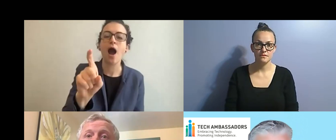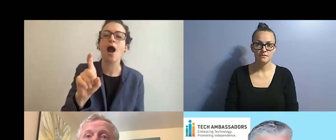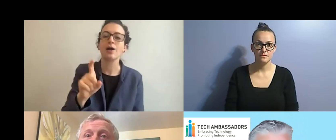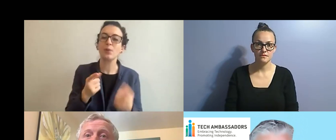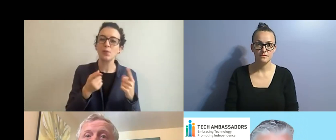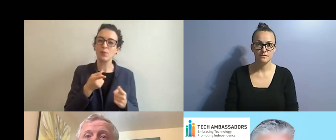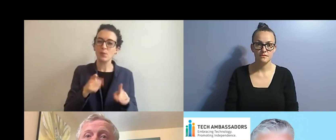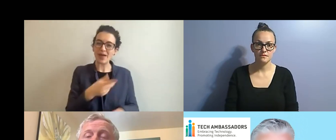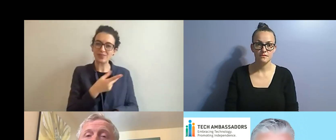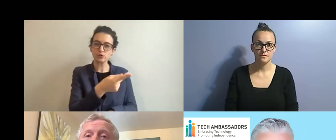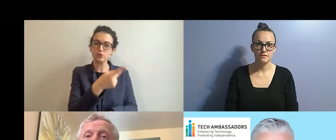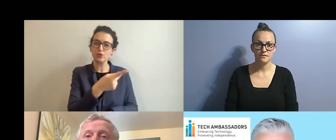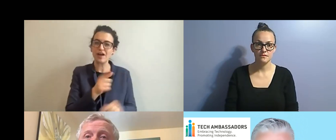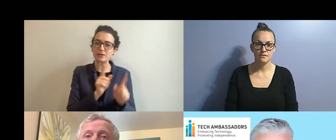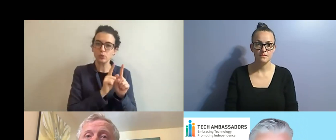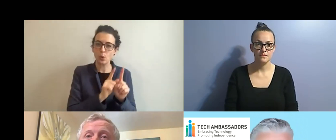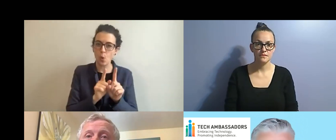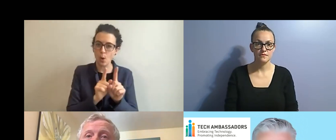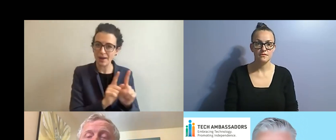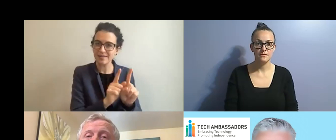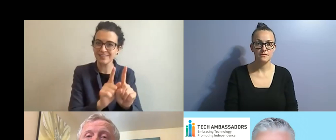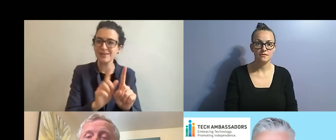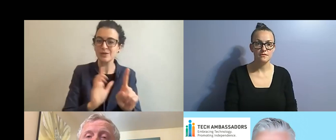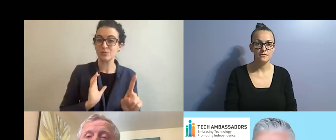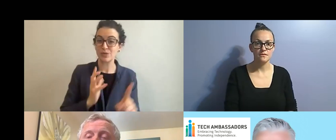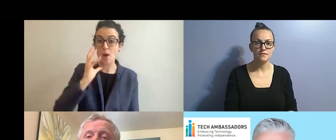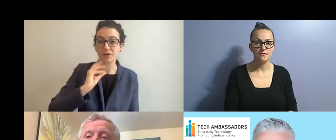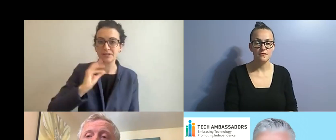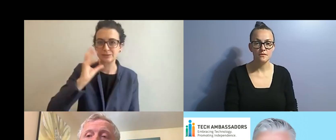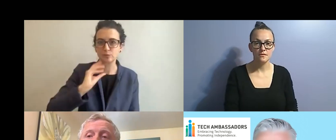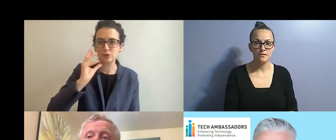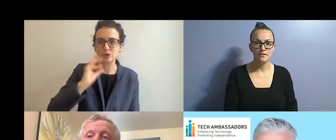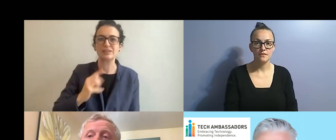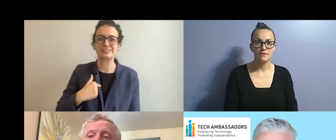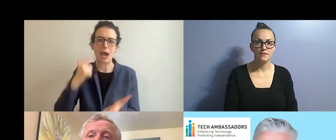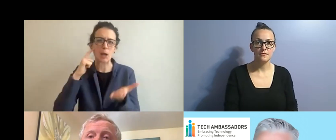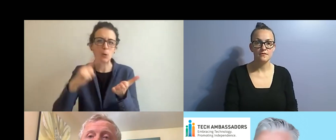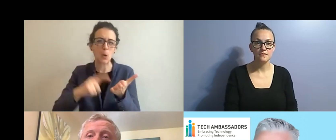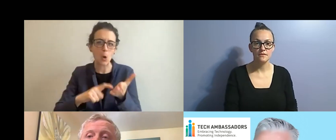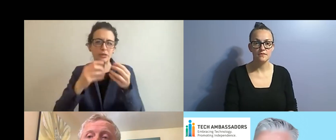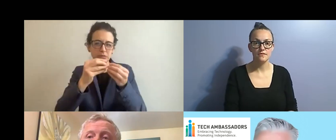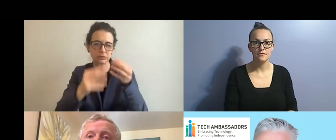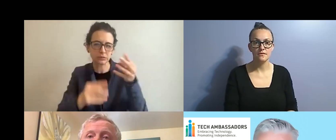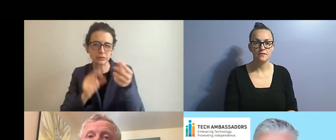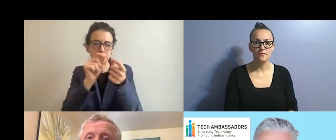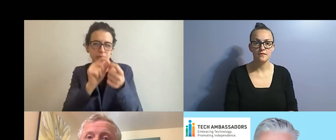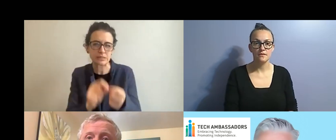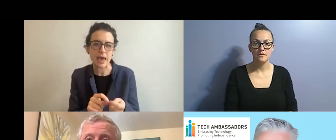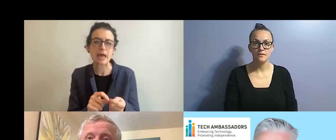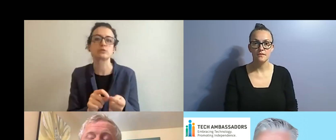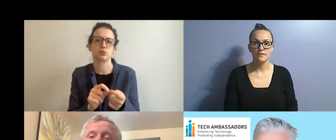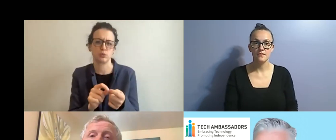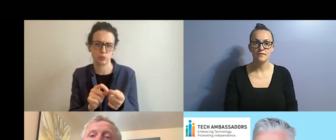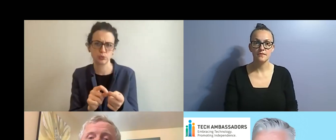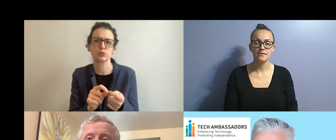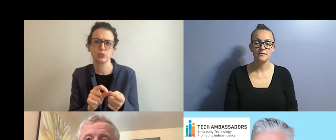because that was part of your, the experience you wanted to convey. And, the more you pay attention to it, there really is a lot